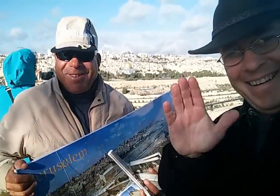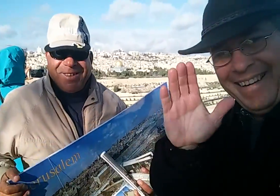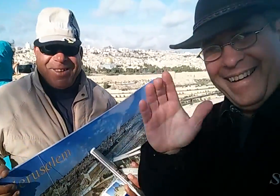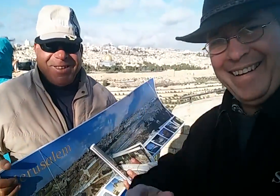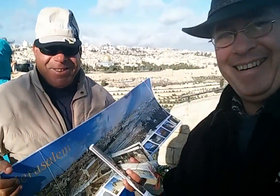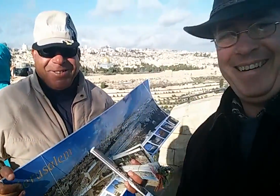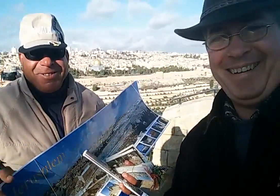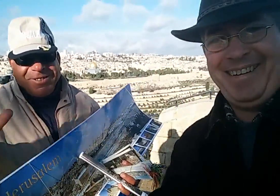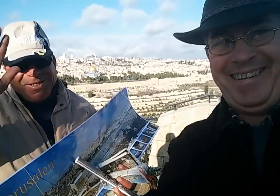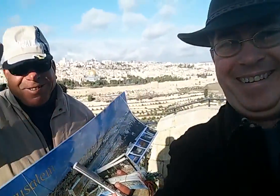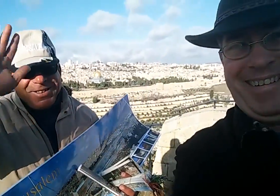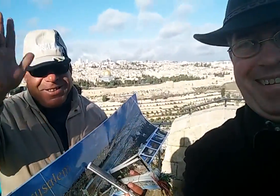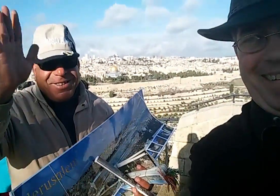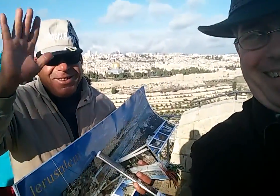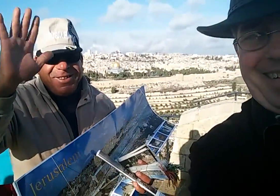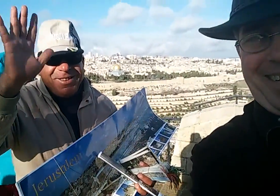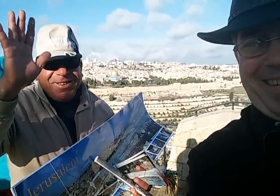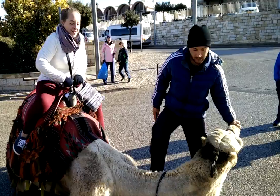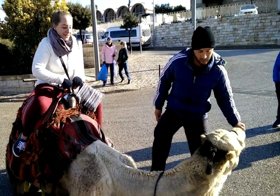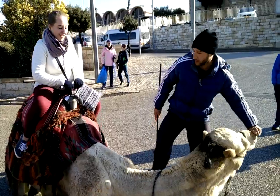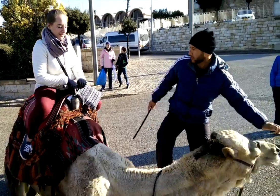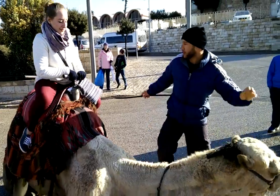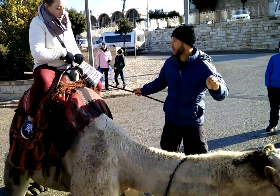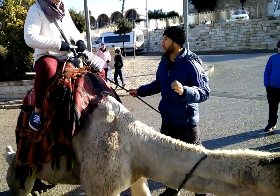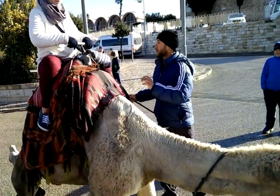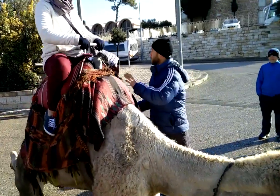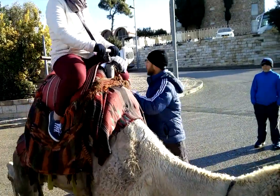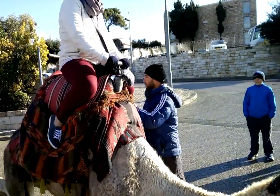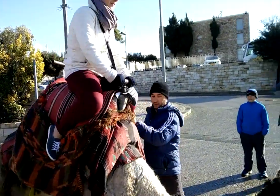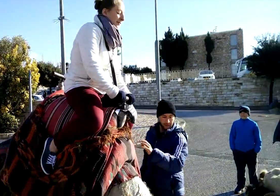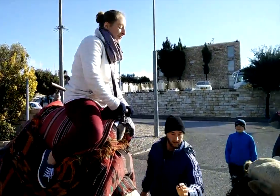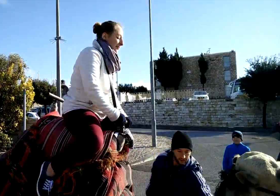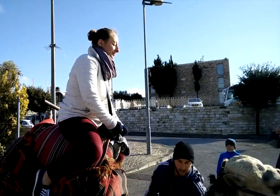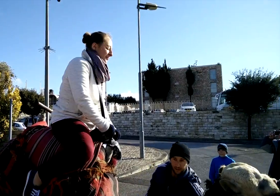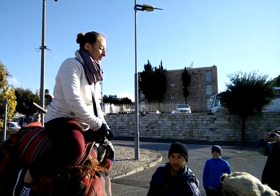We had a short time to share a few things with him and give him some gospel information.